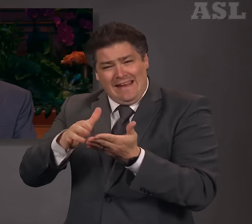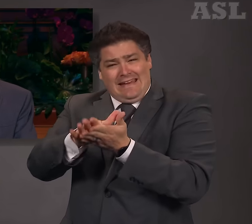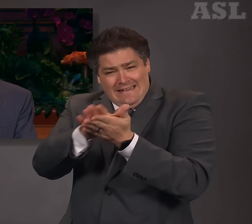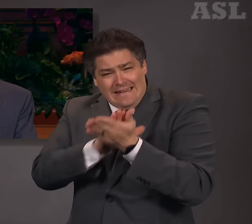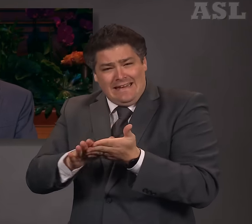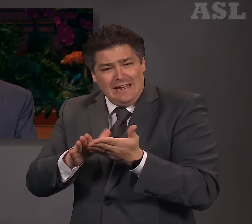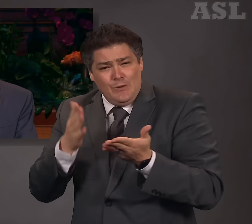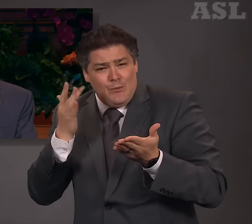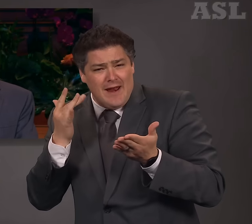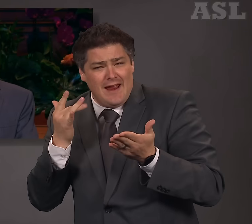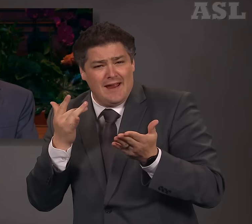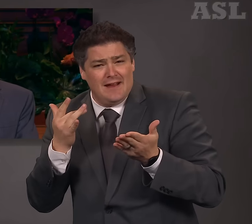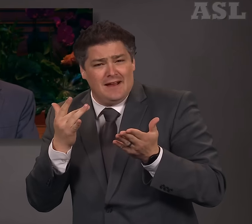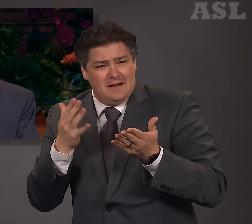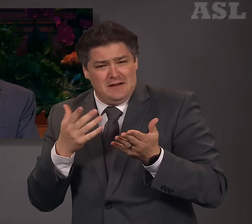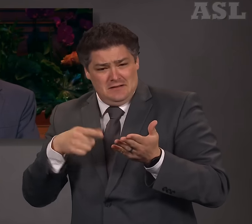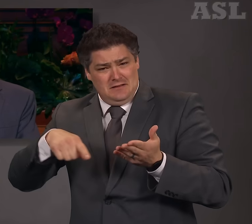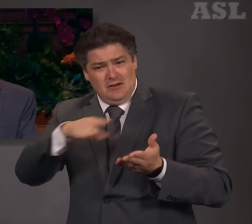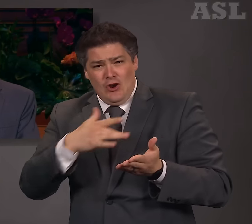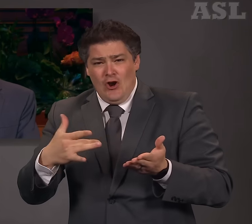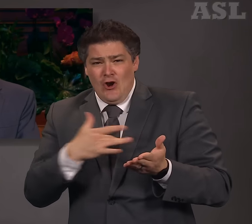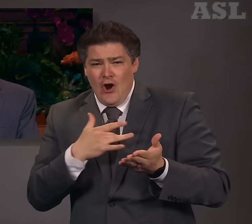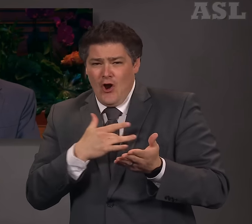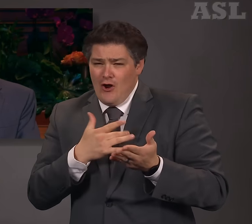their yielding their hearts unto God."